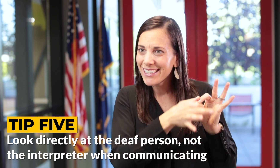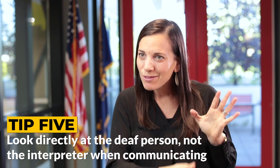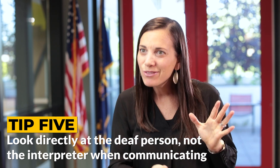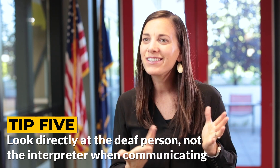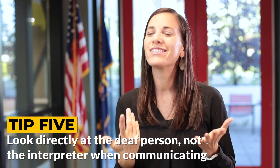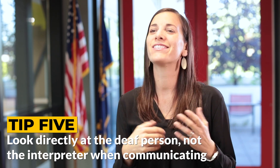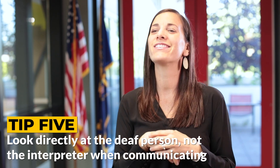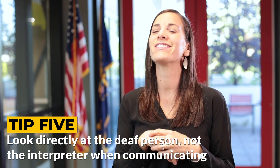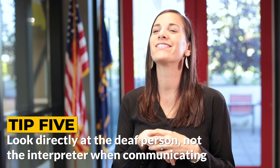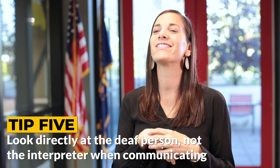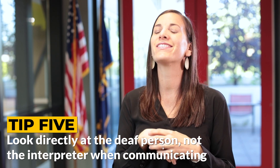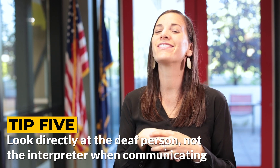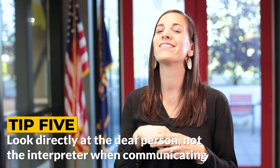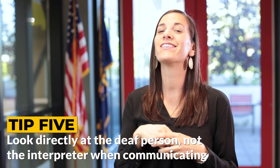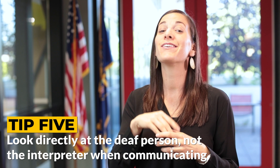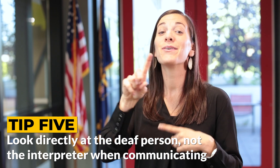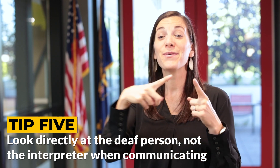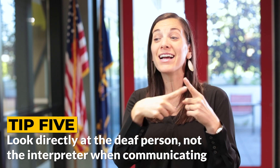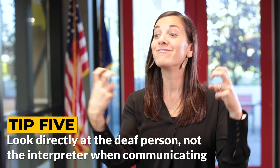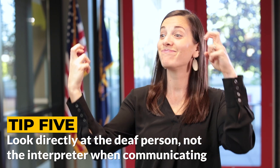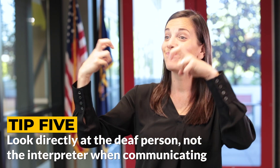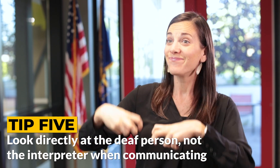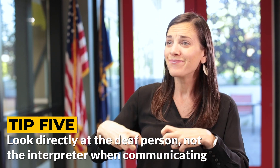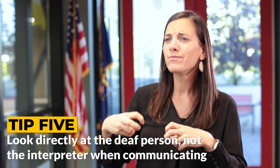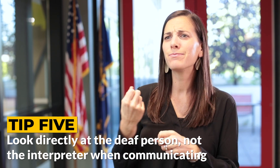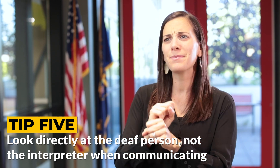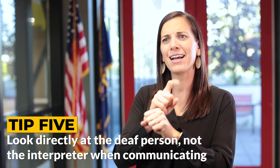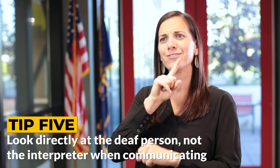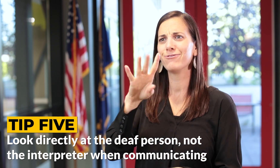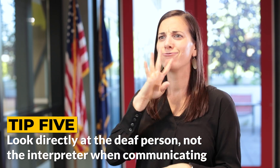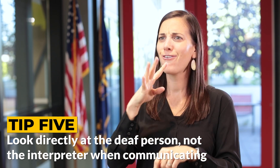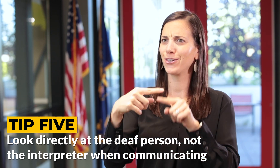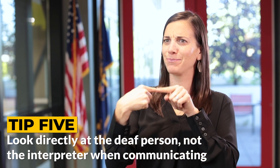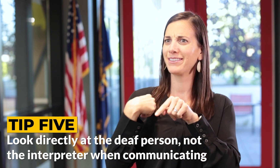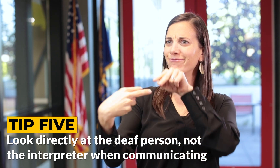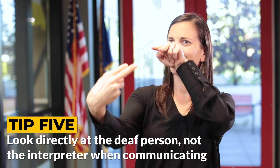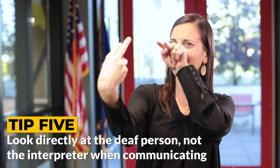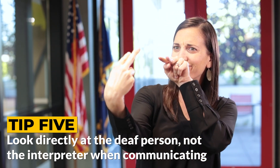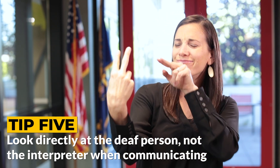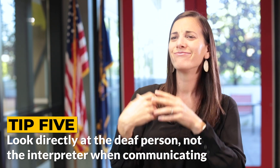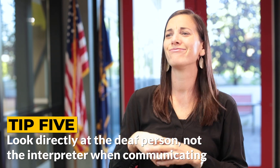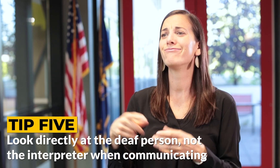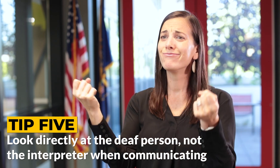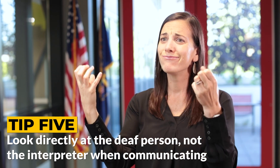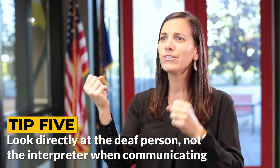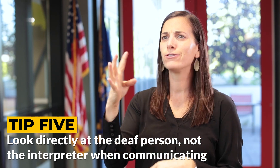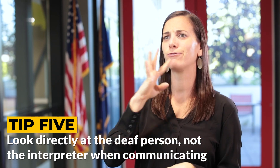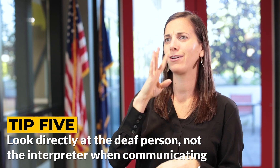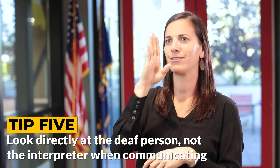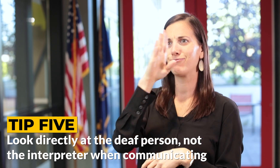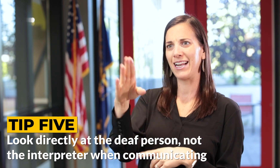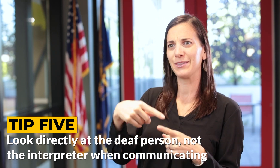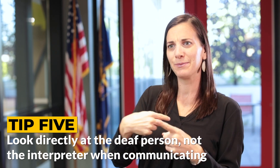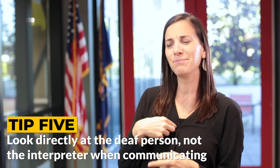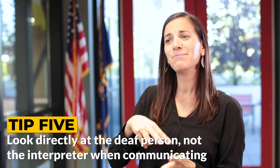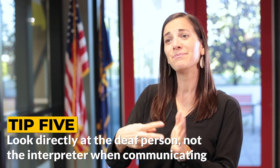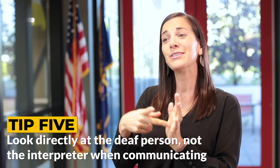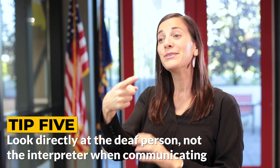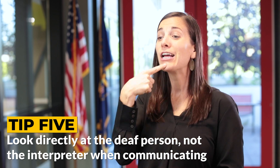request the interpreter, make sure that everyone has full access. When you are talking with me, make sure that you have direct eye contact and that you are speaking directly